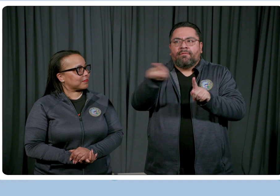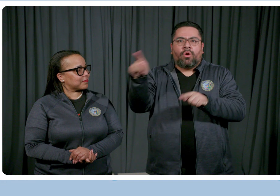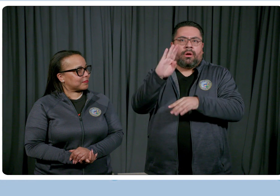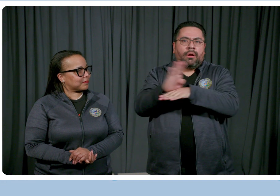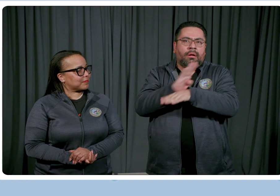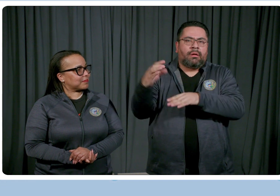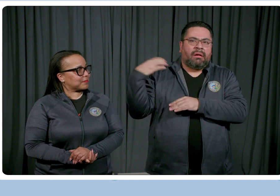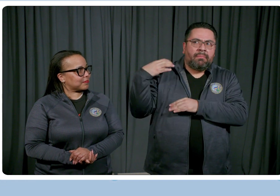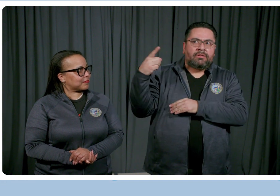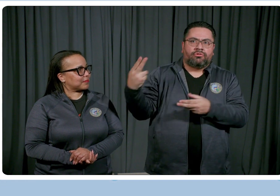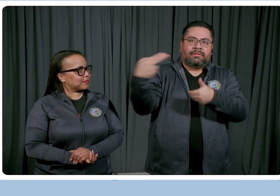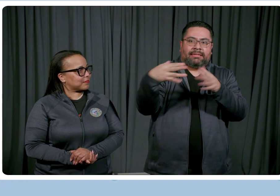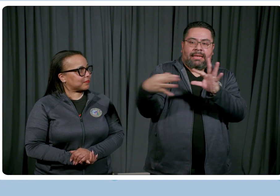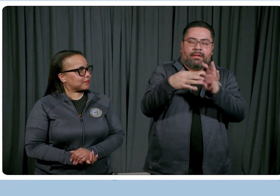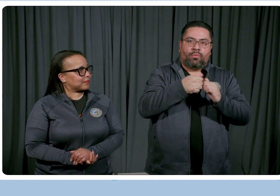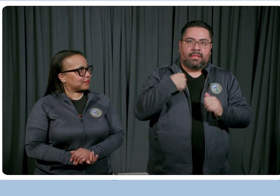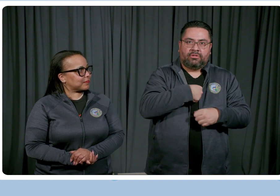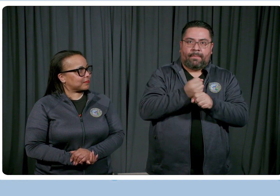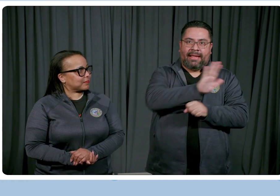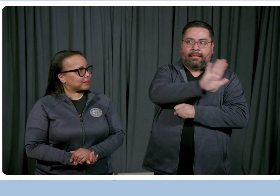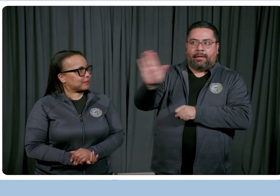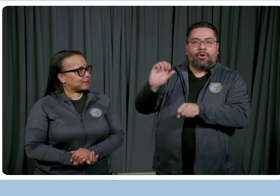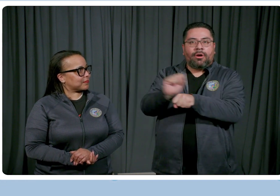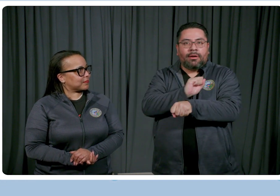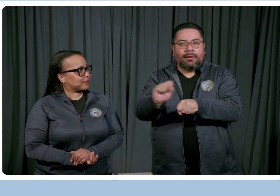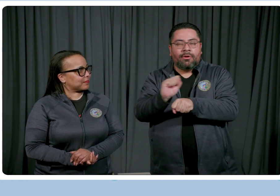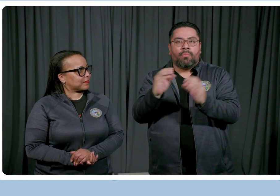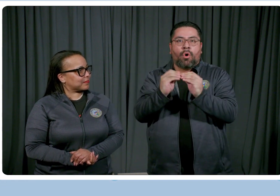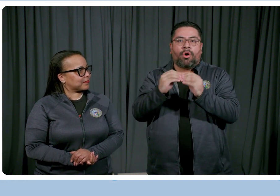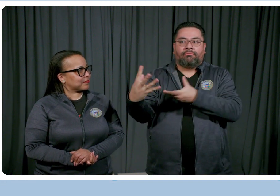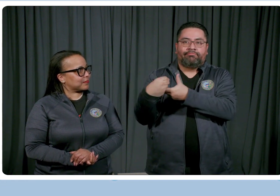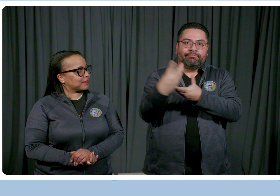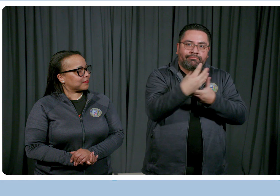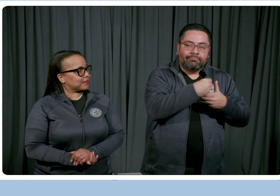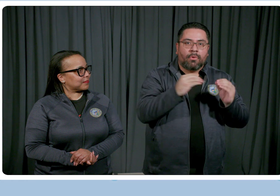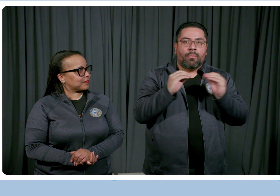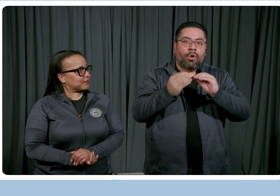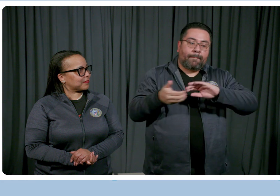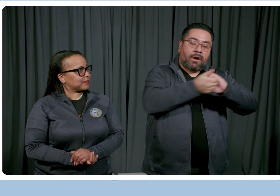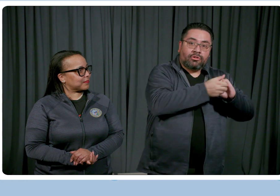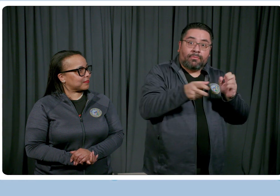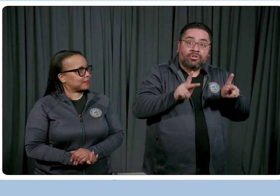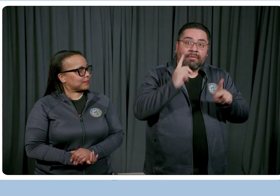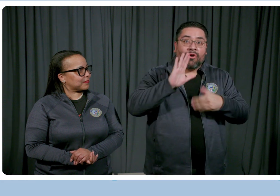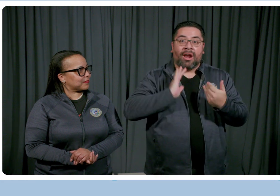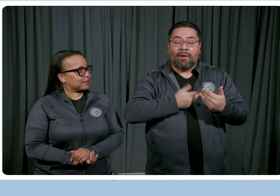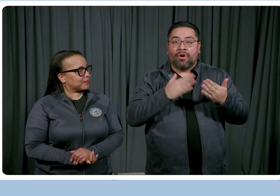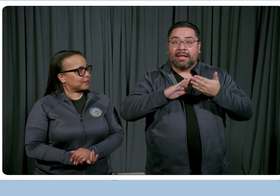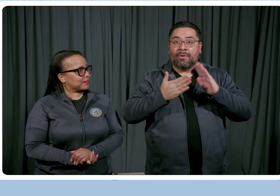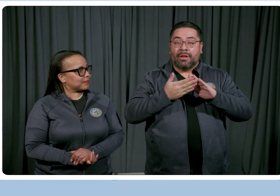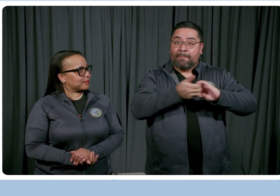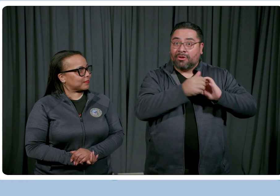to connect with us to help make their organizations more inclusive, as well as a lot of partnership opportunities for